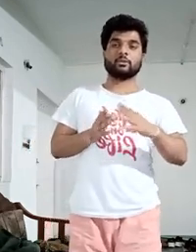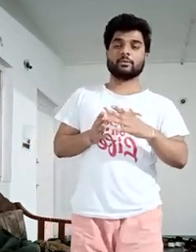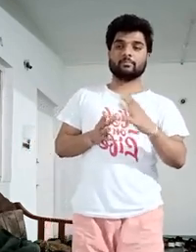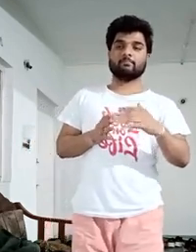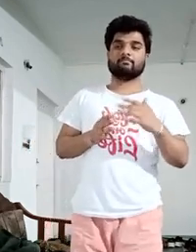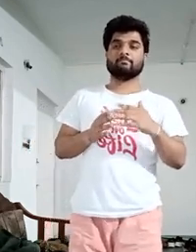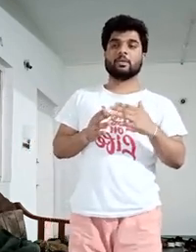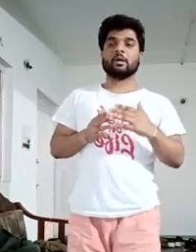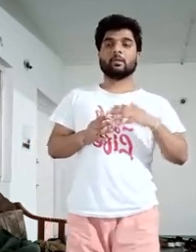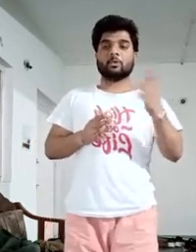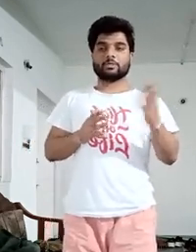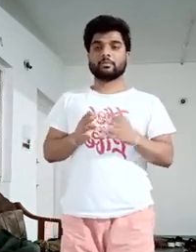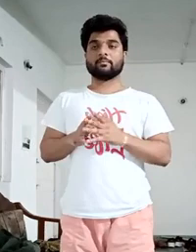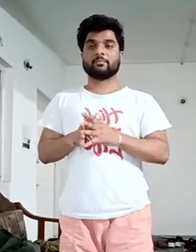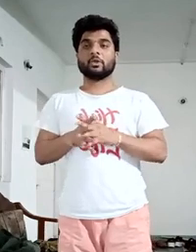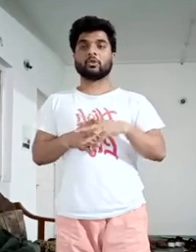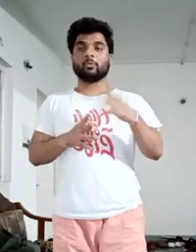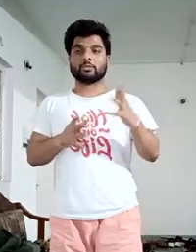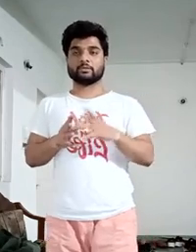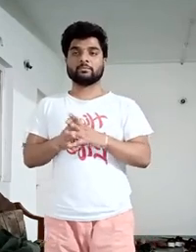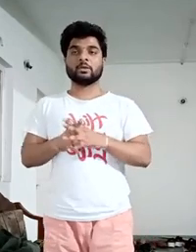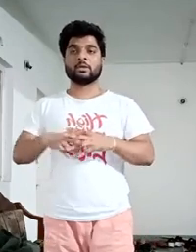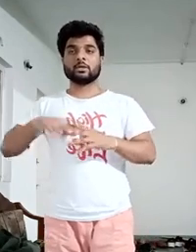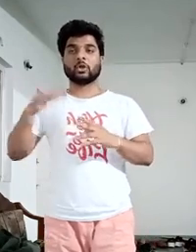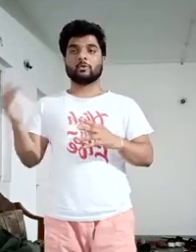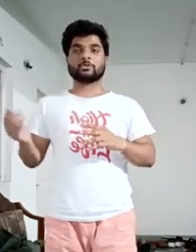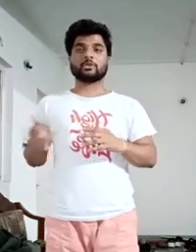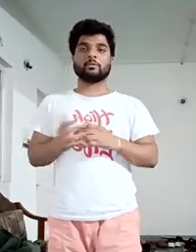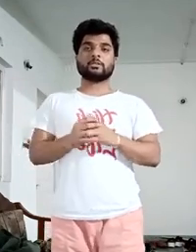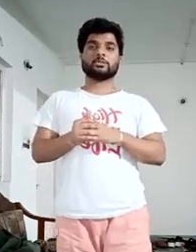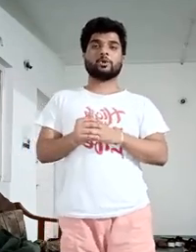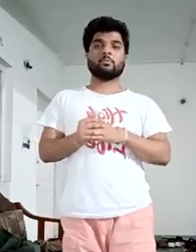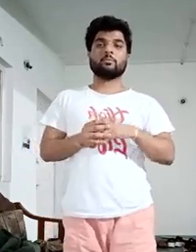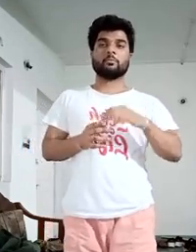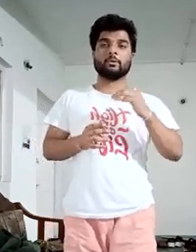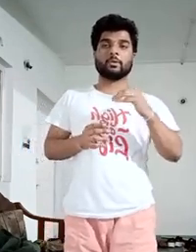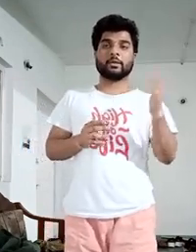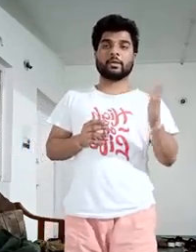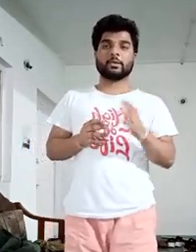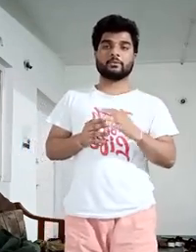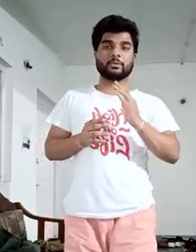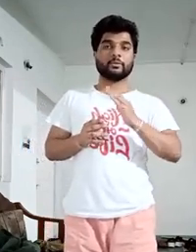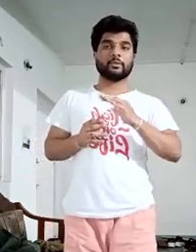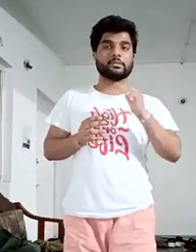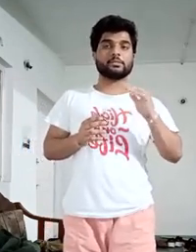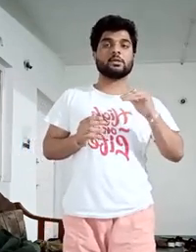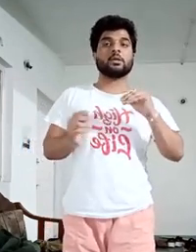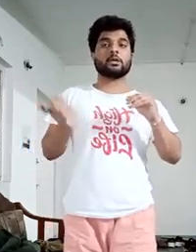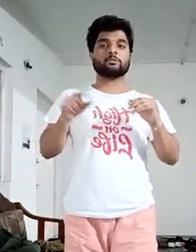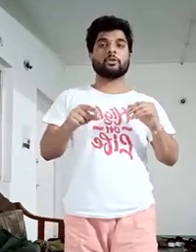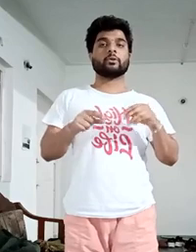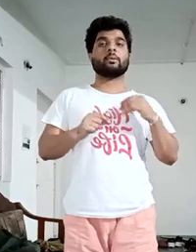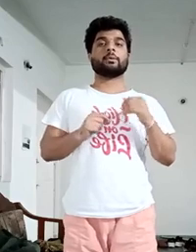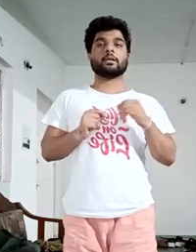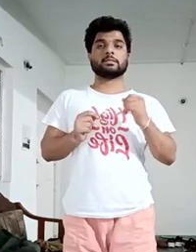the unboxing, autoboxing. The autoboxing conversion of primitive data types into its corresponding wrapper classes